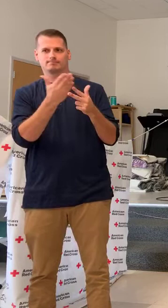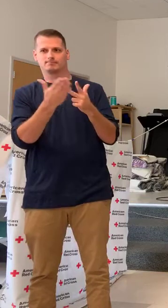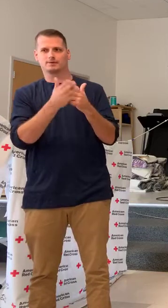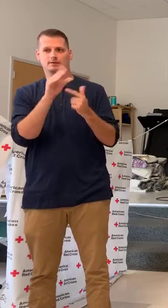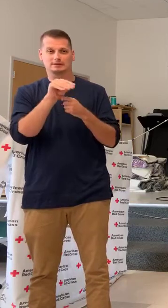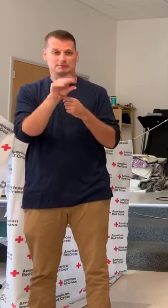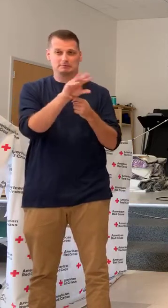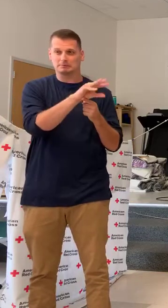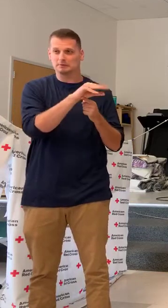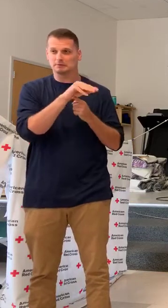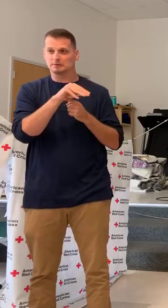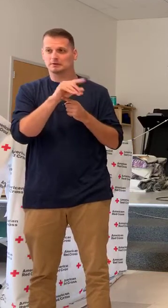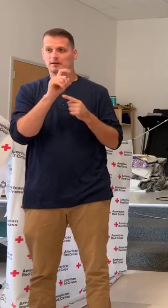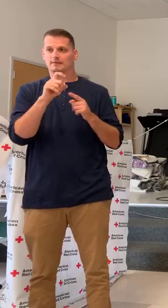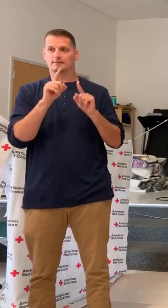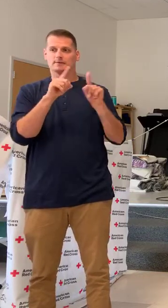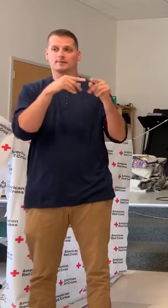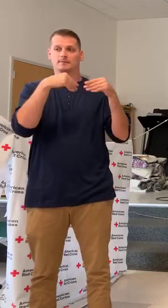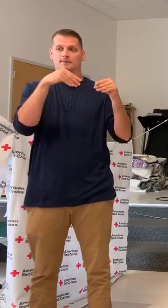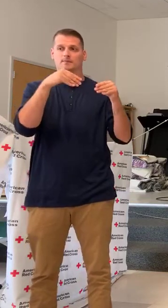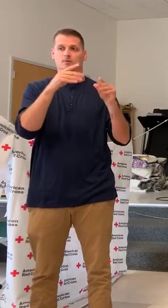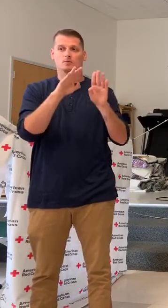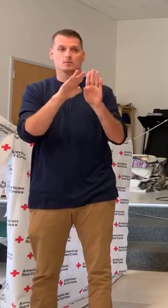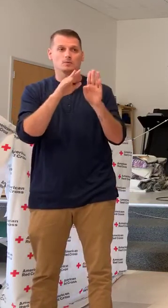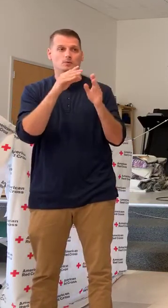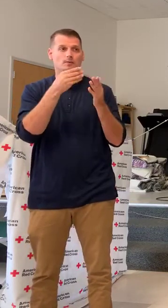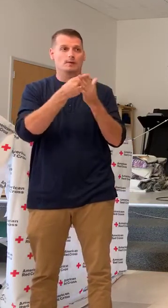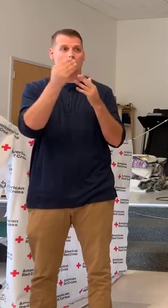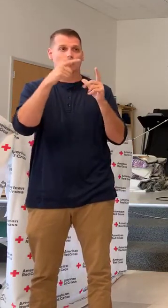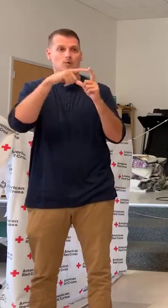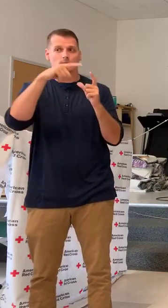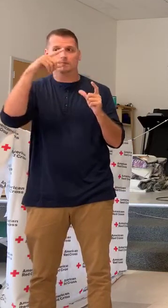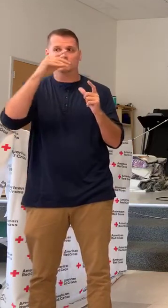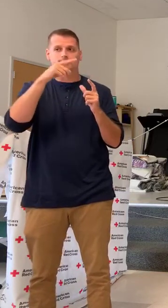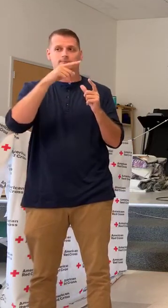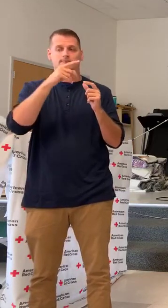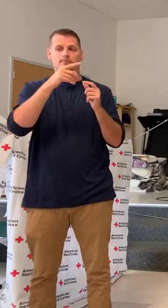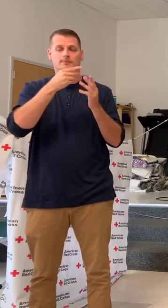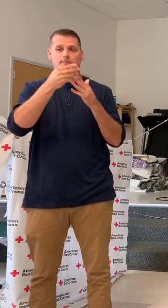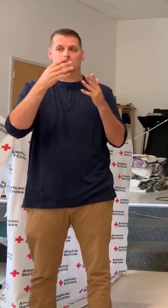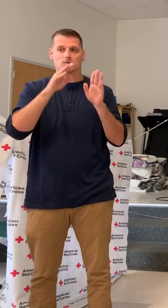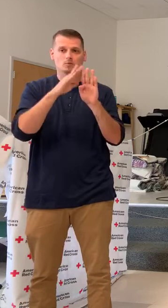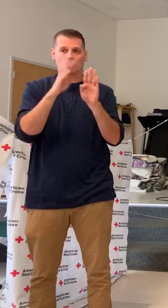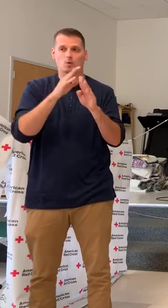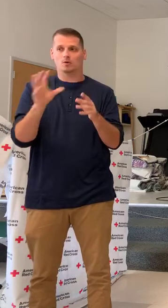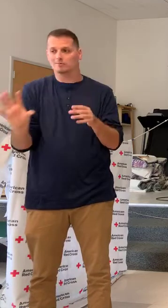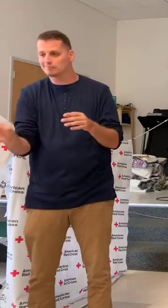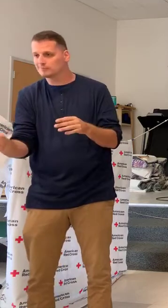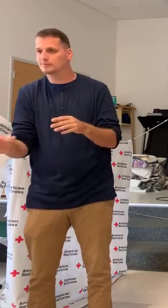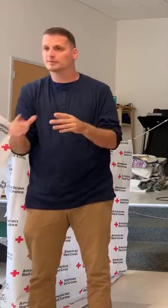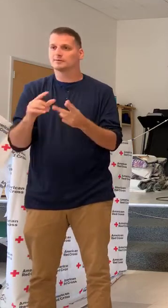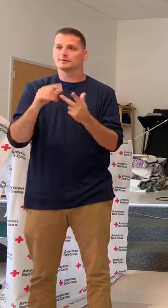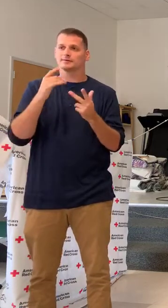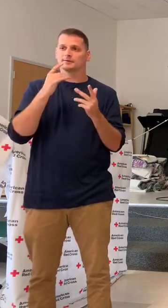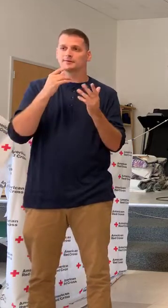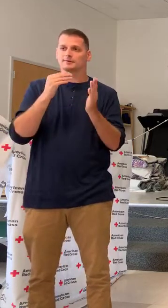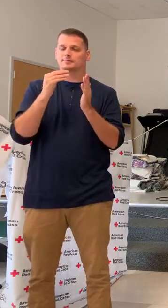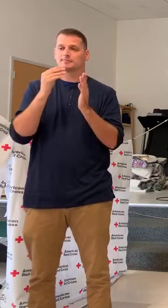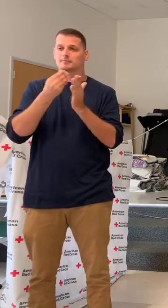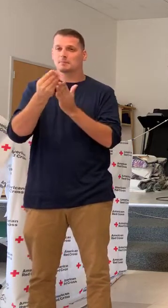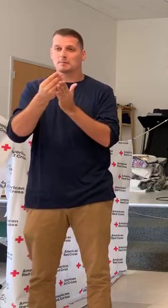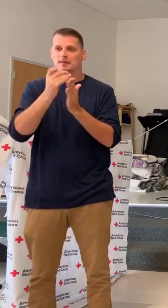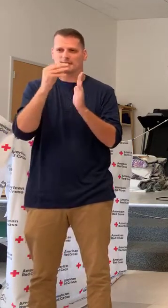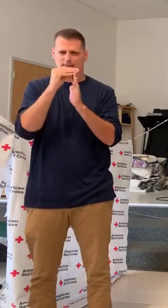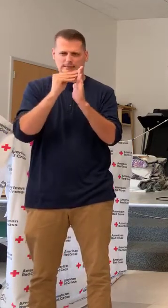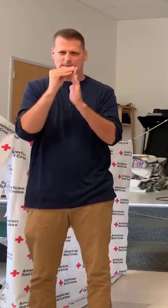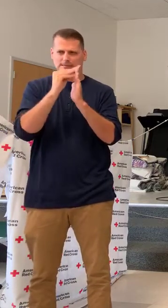to write down, okay, I had toothpicks. I used 20% of those toothpicks, and you have to depreciate it. Your